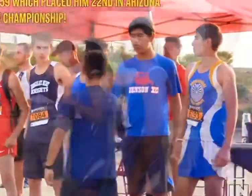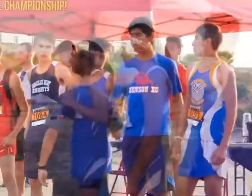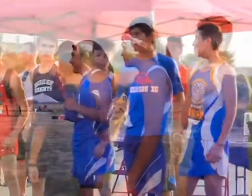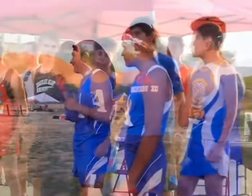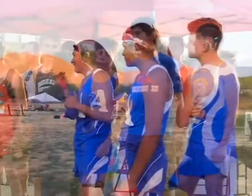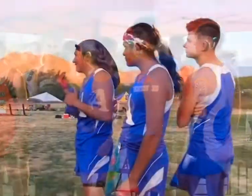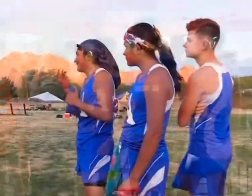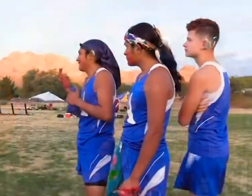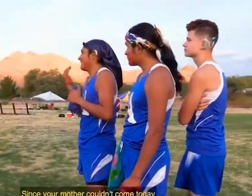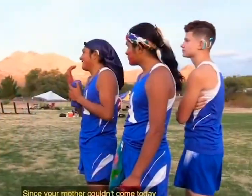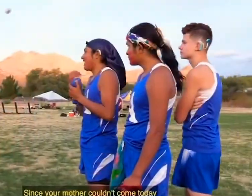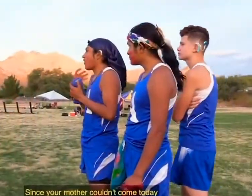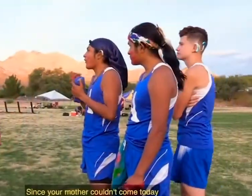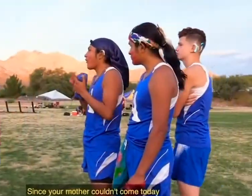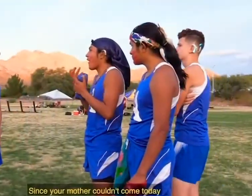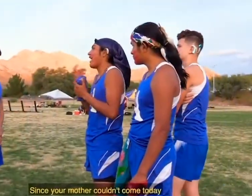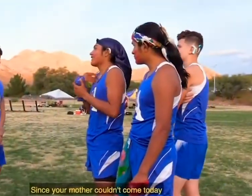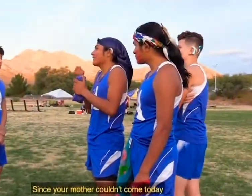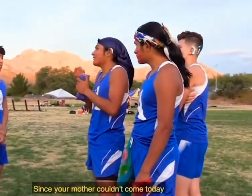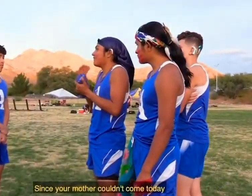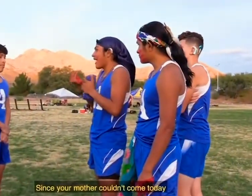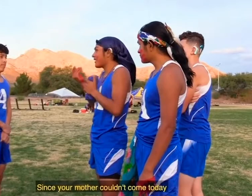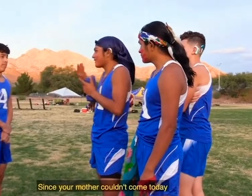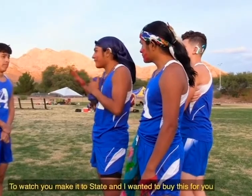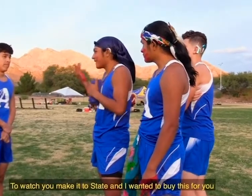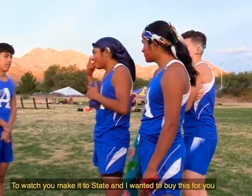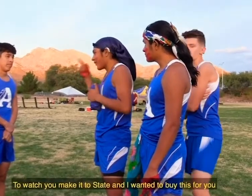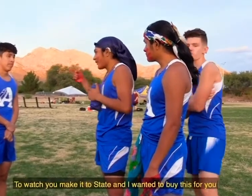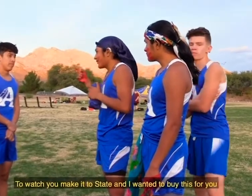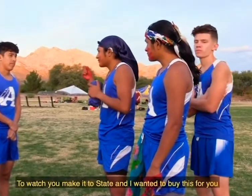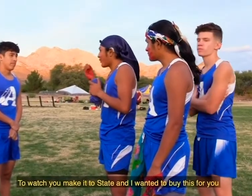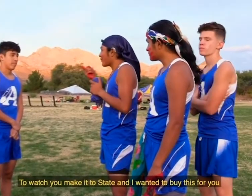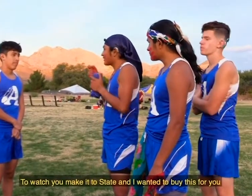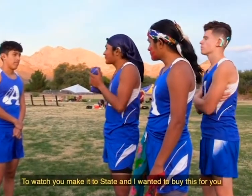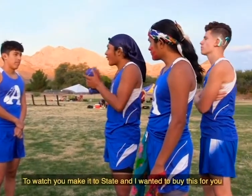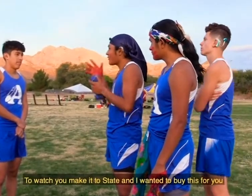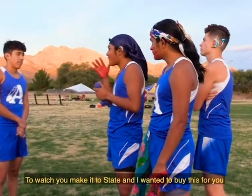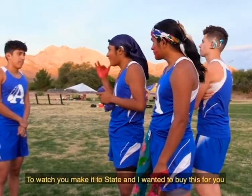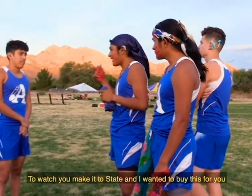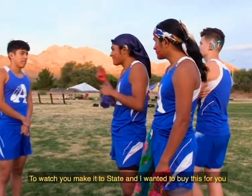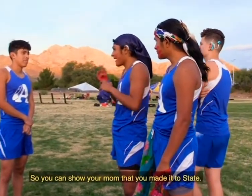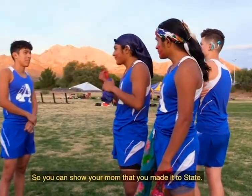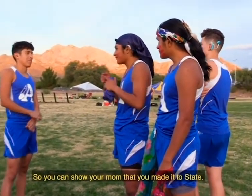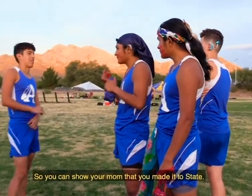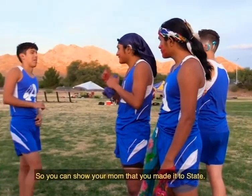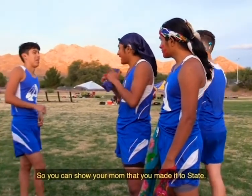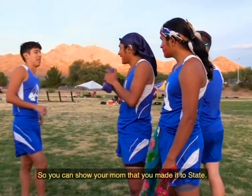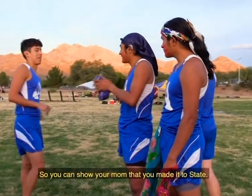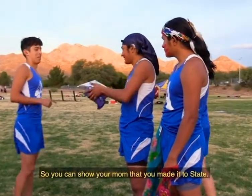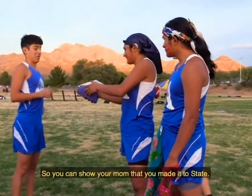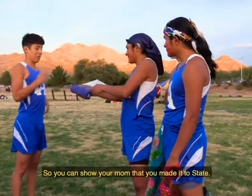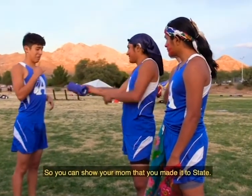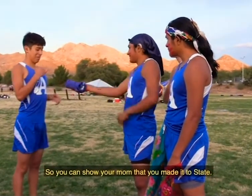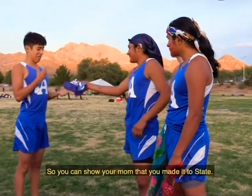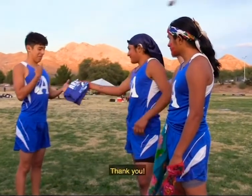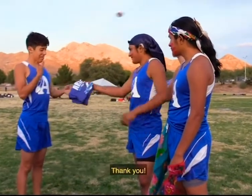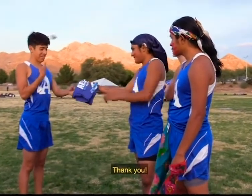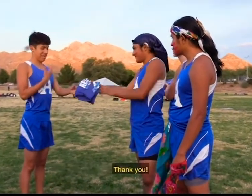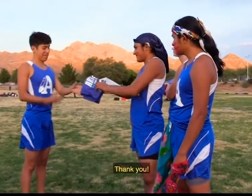sectionals. Images of Adon being recognized with fellow runners. Adon receives a t-shirt from 3 of his teammates.